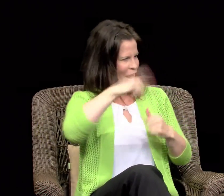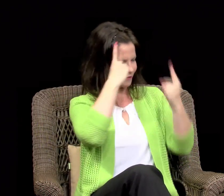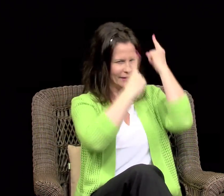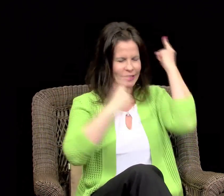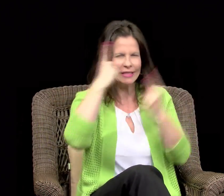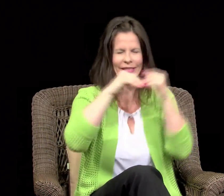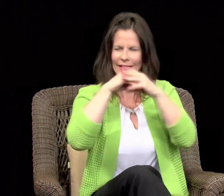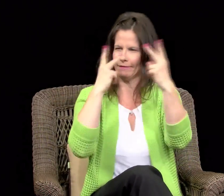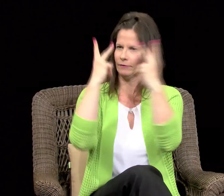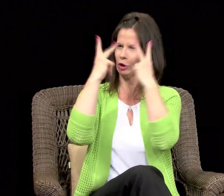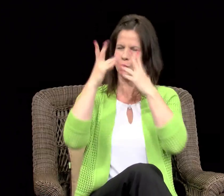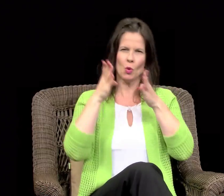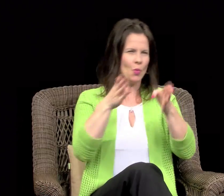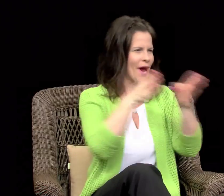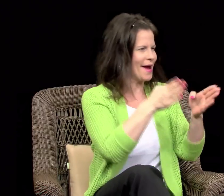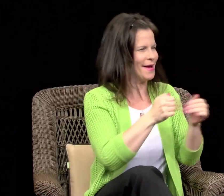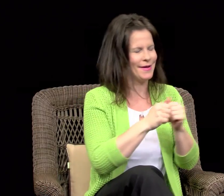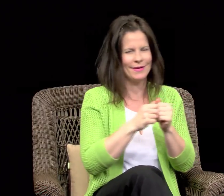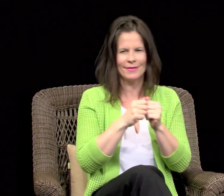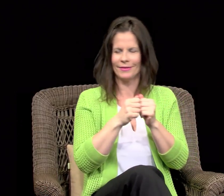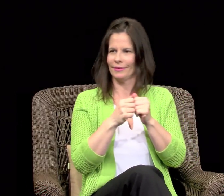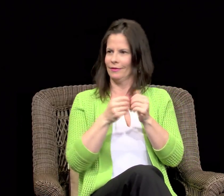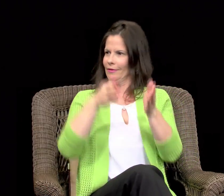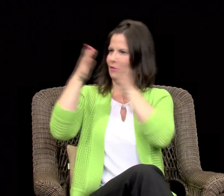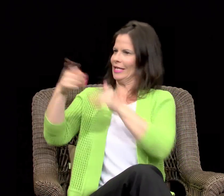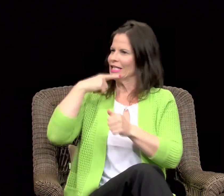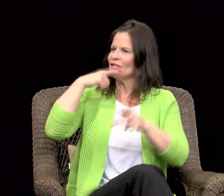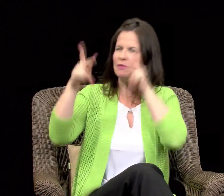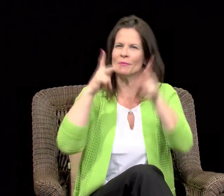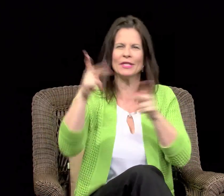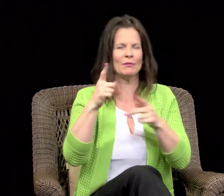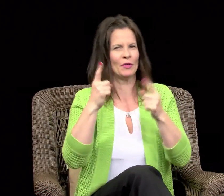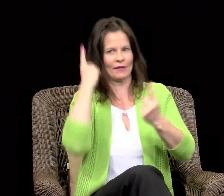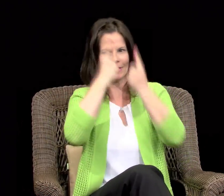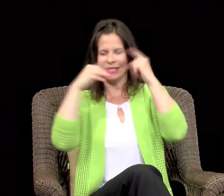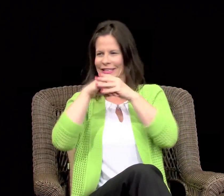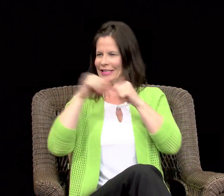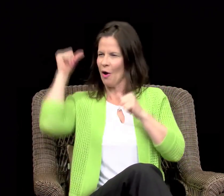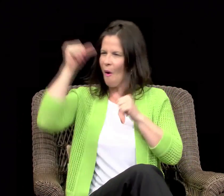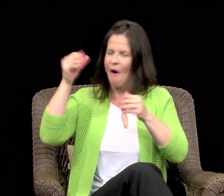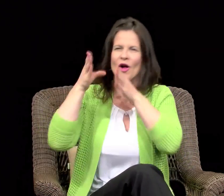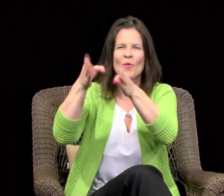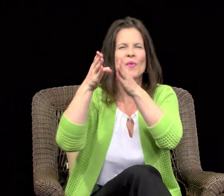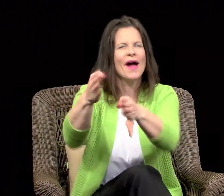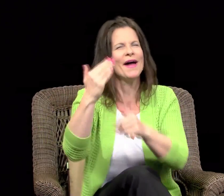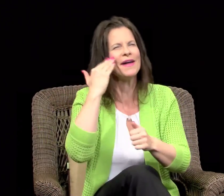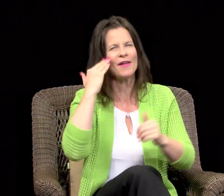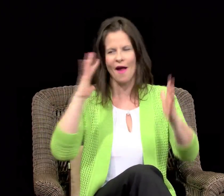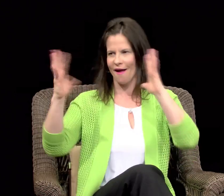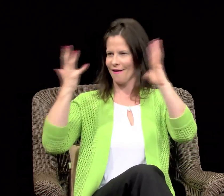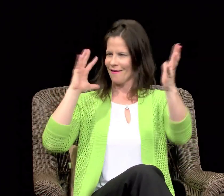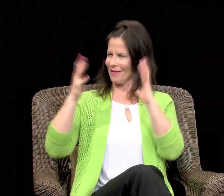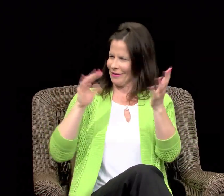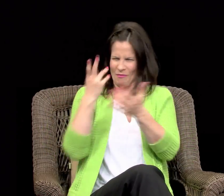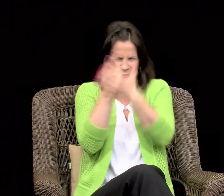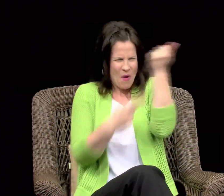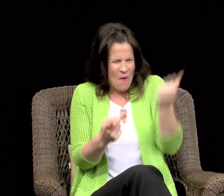is beautiful. And it's a visual way of considering the world. And hearing people think in a very auditorial